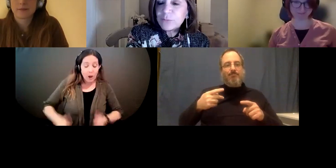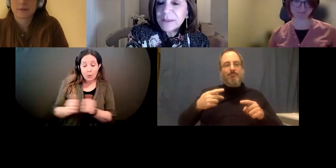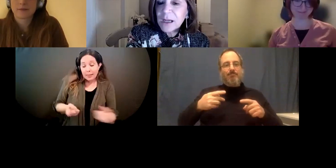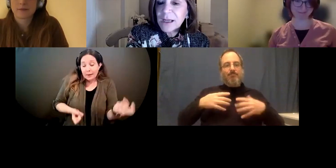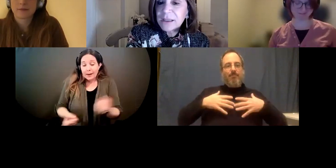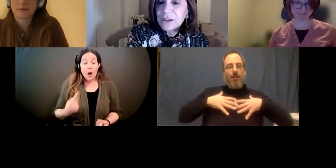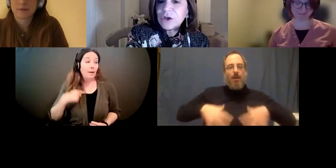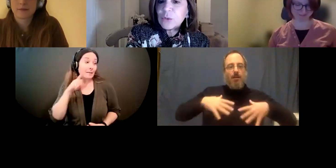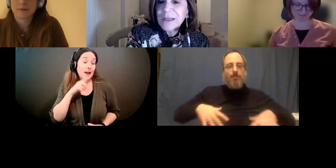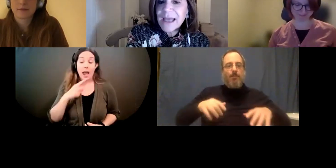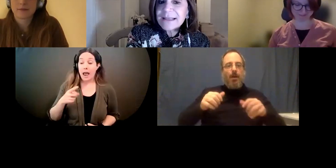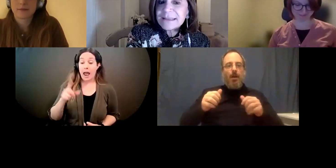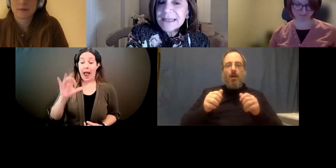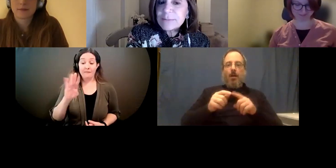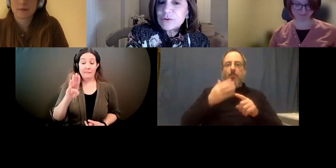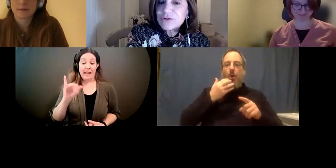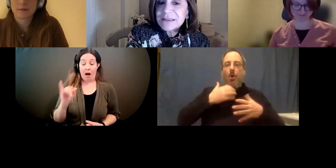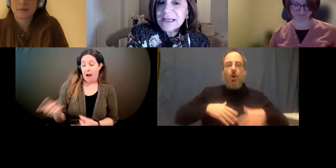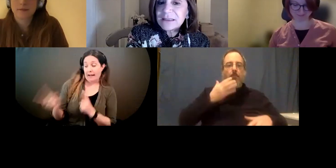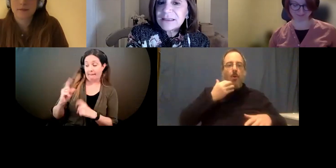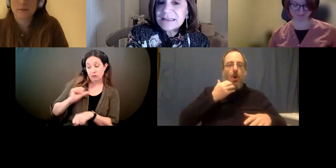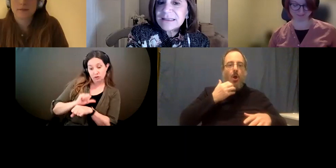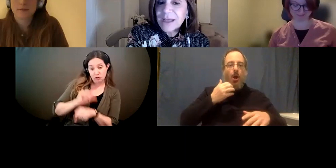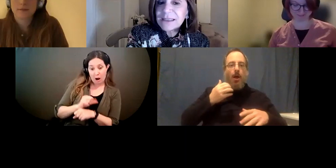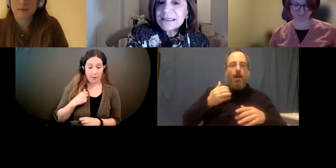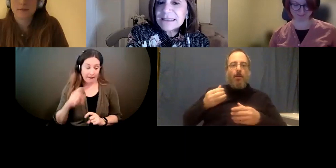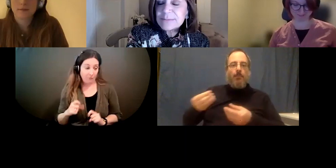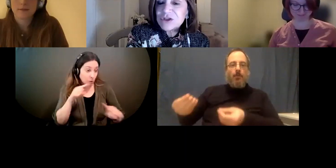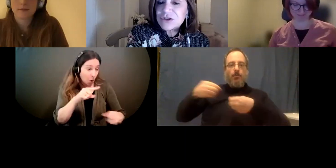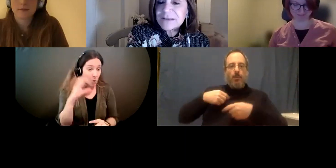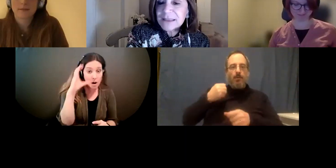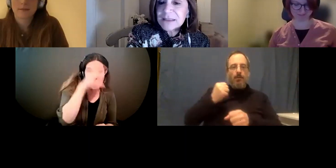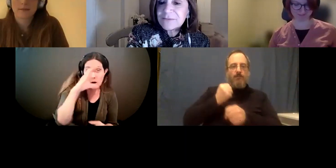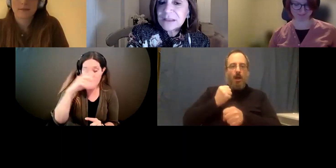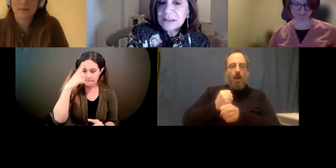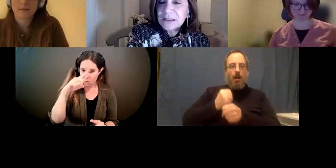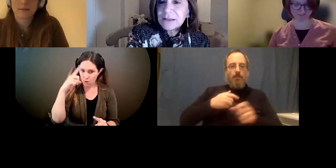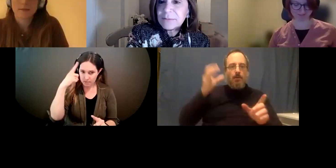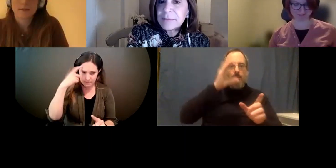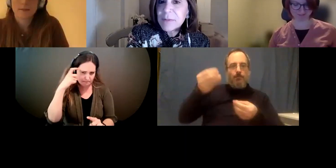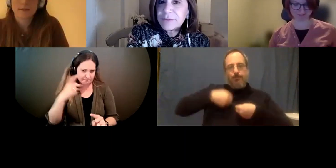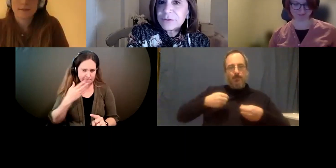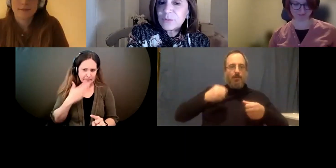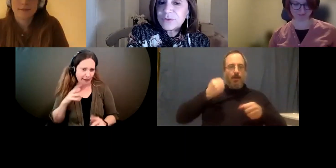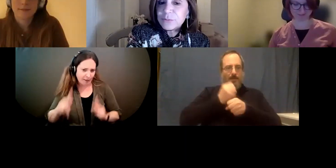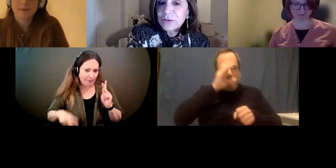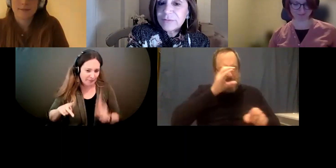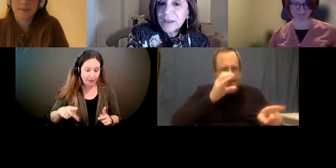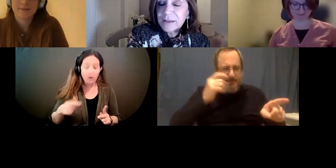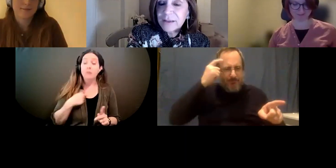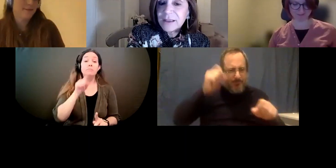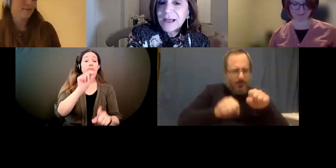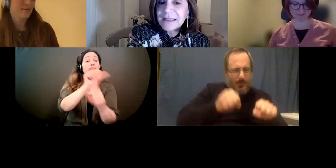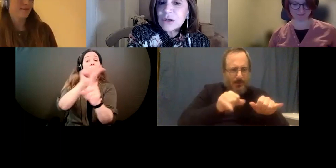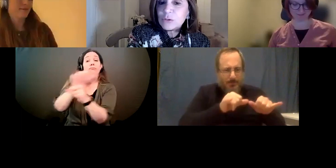the FBI. We asked neighbors to tell us about any suspicious activity. My mother was